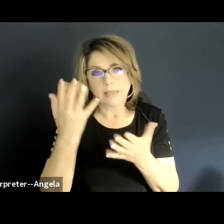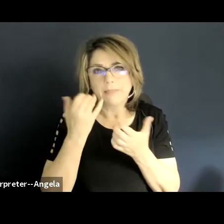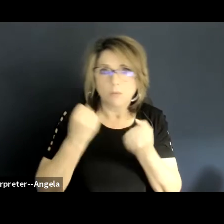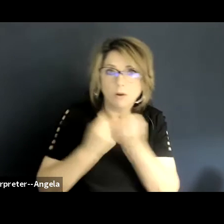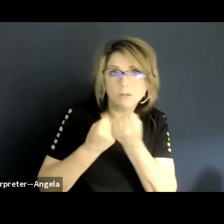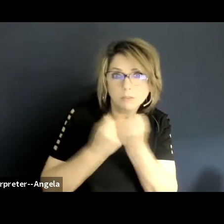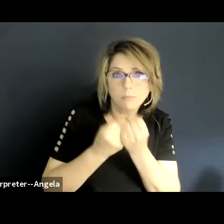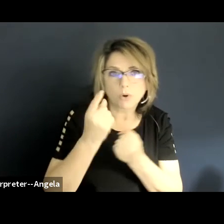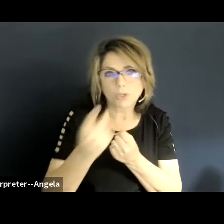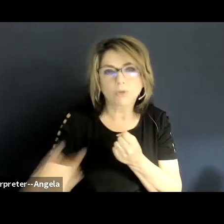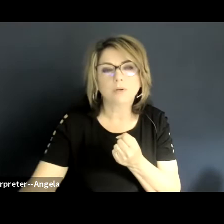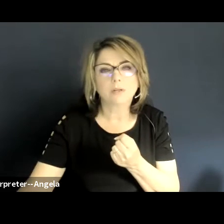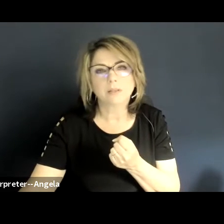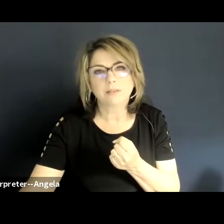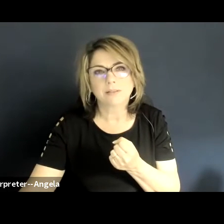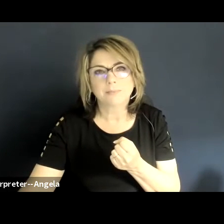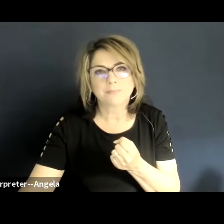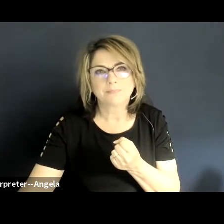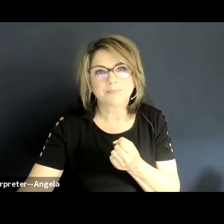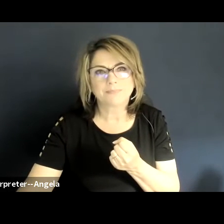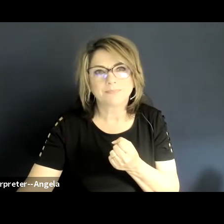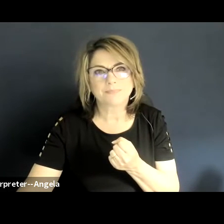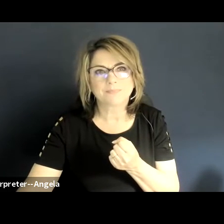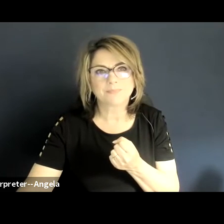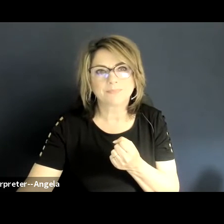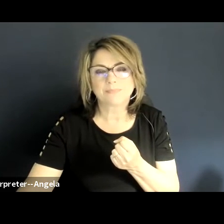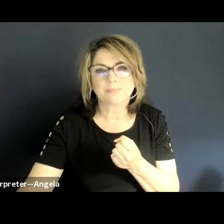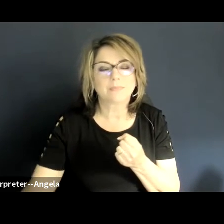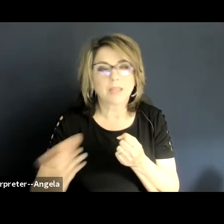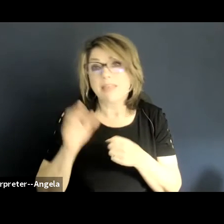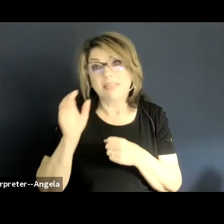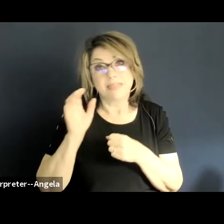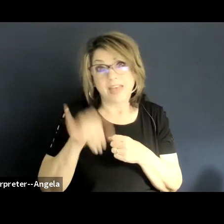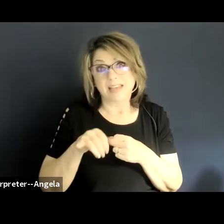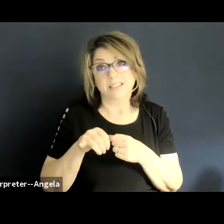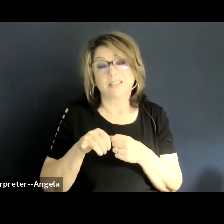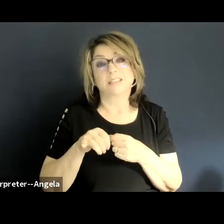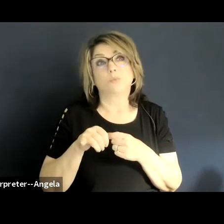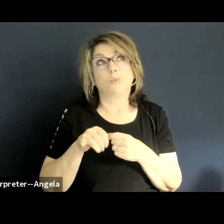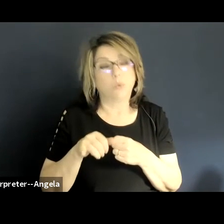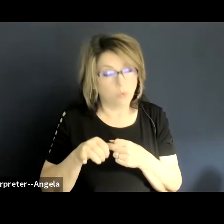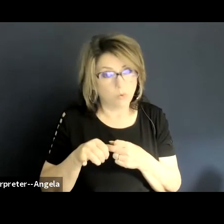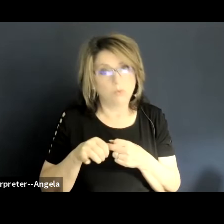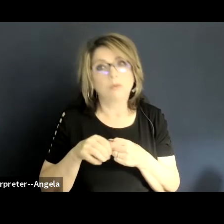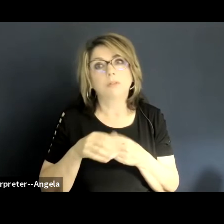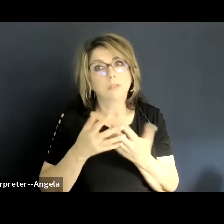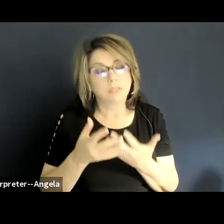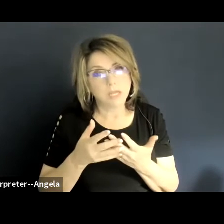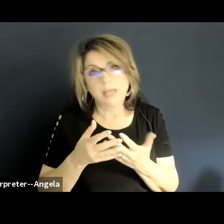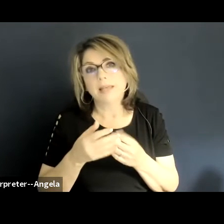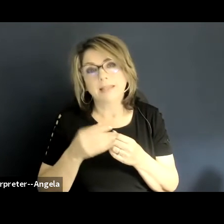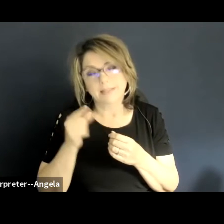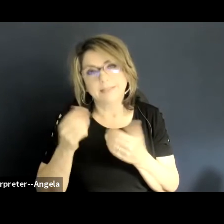you, then they're going to do it. And that's a hell of a lot easier than trying